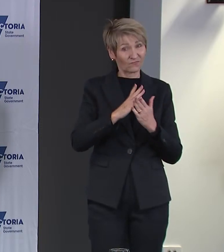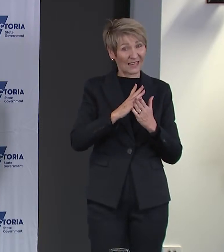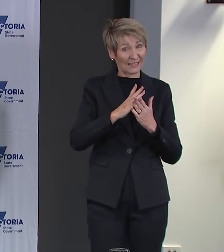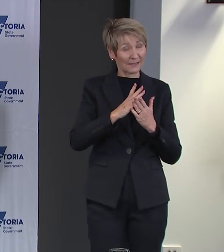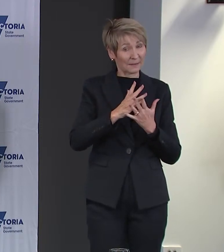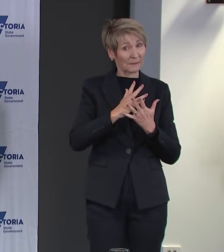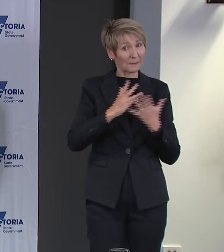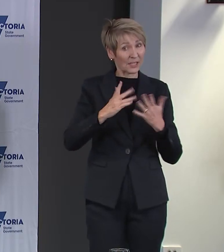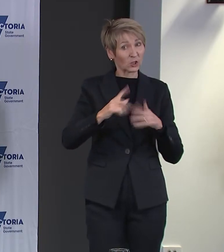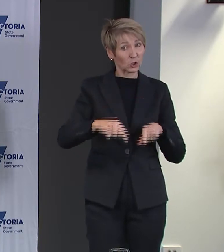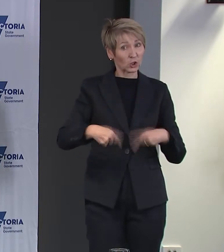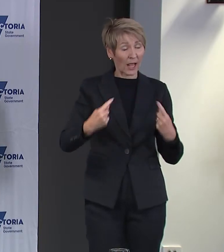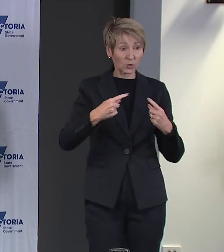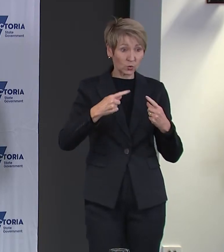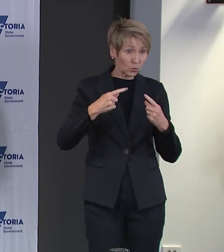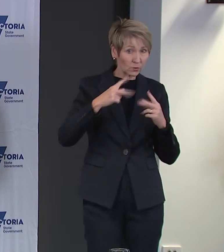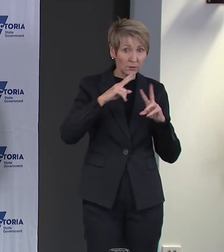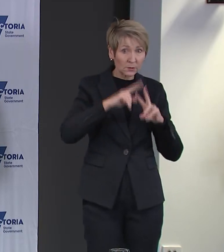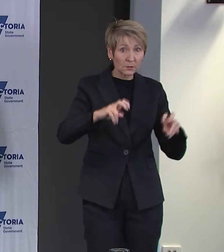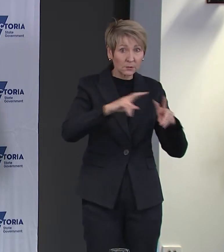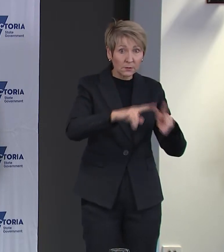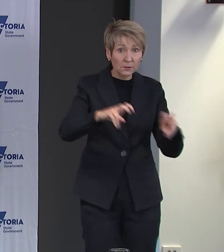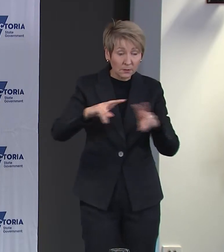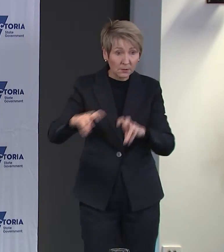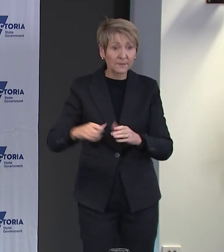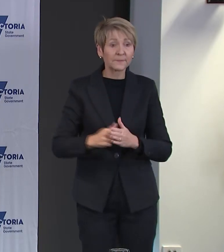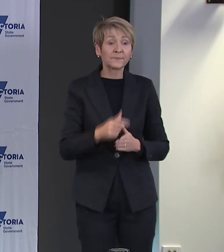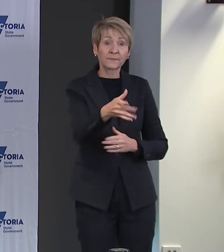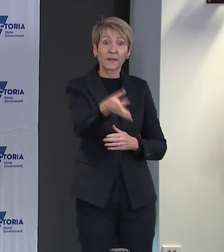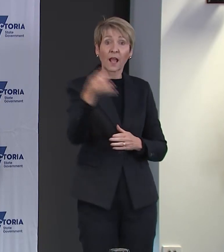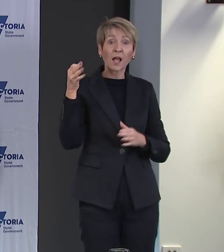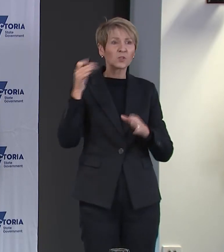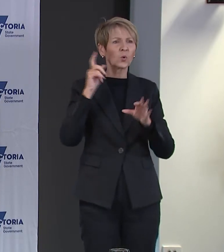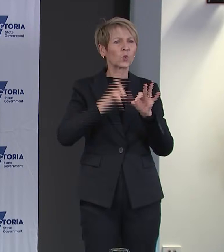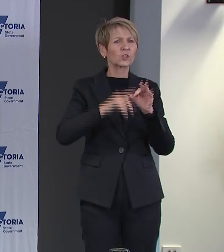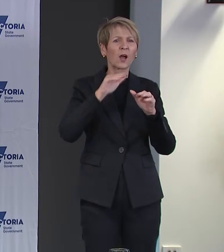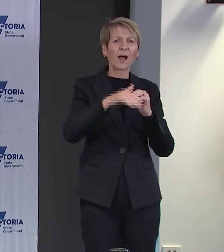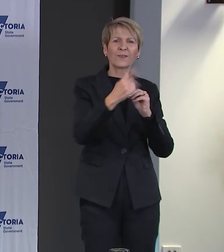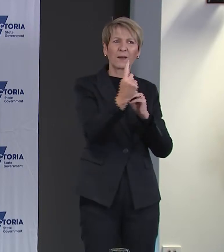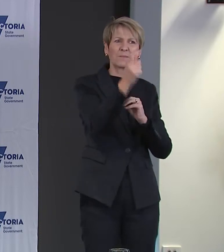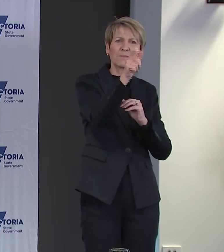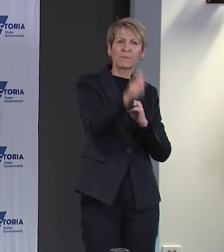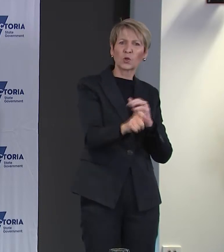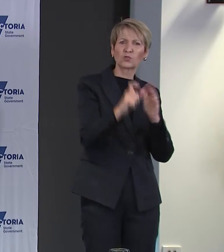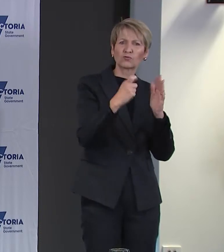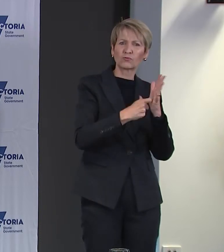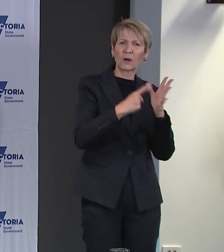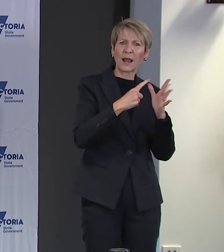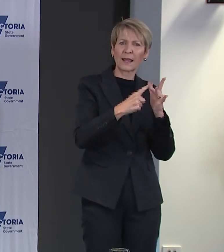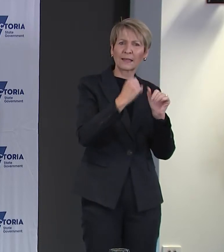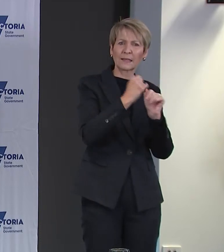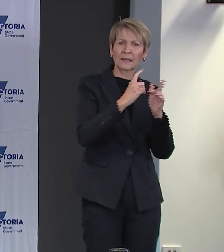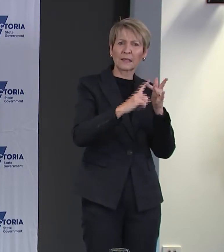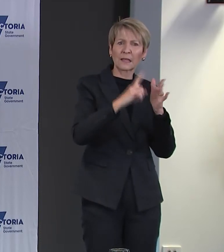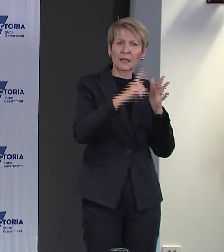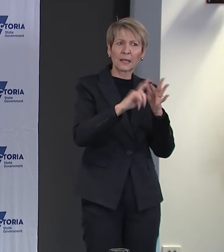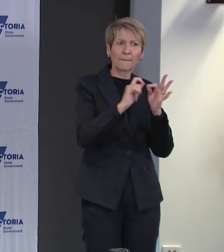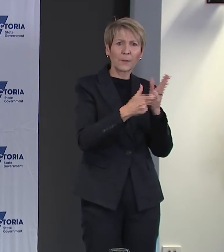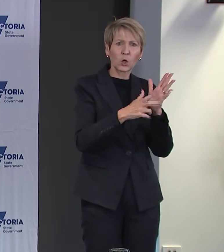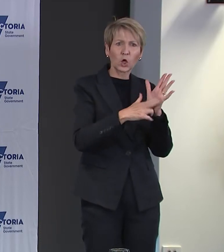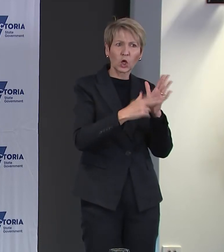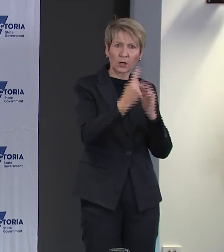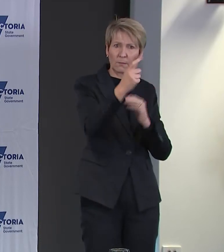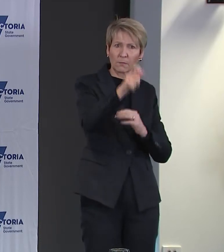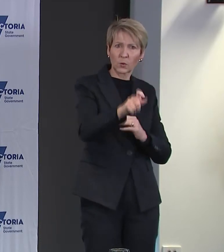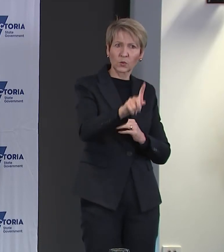How concerning is this Craigieburn one for you, considering they didn't come in contact with anyone? Do you think it's likely there are more cases that we don't know about because of that,